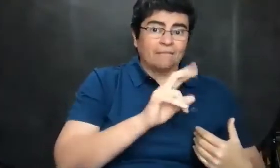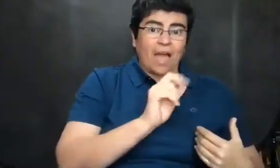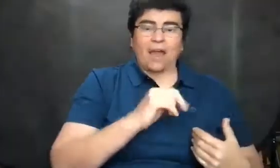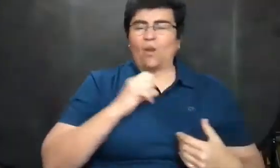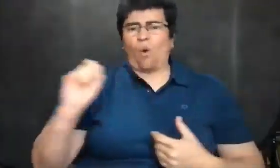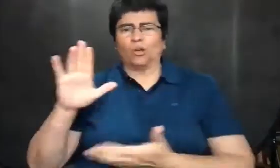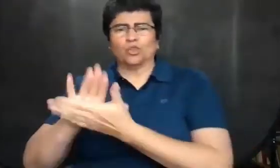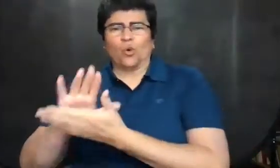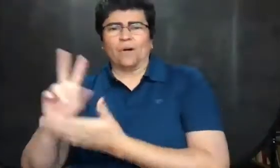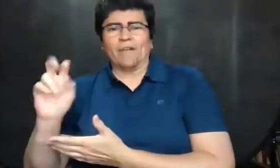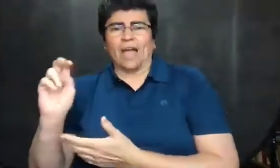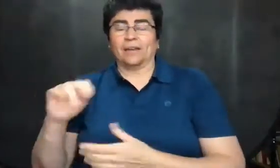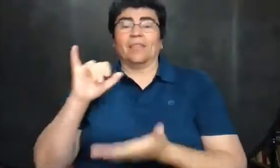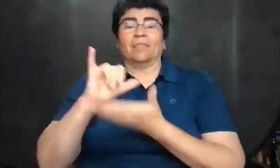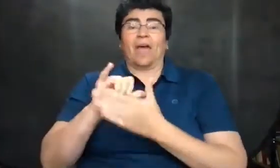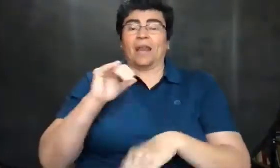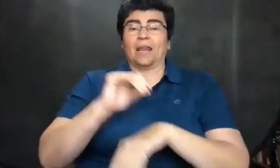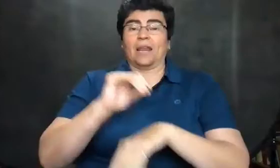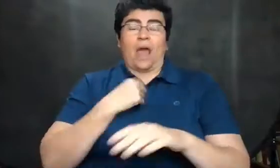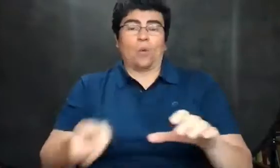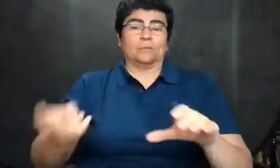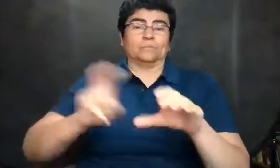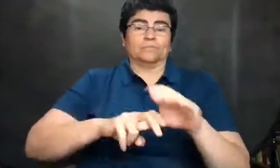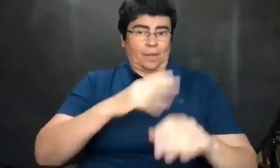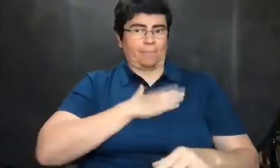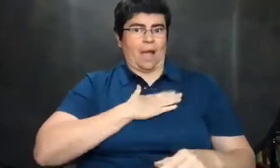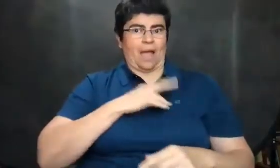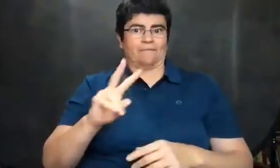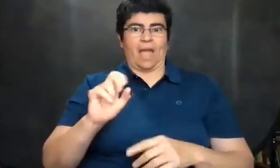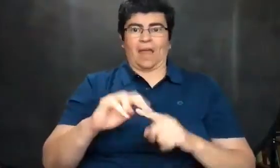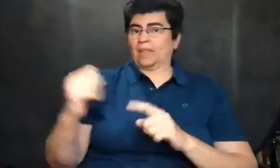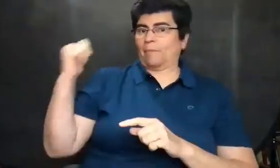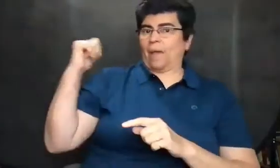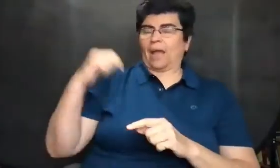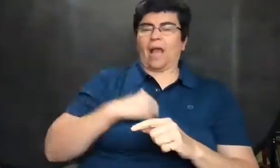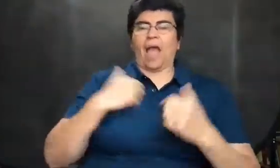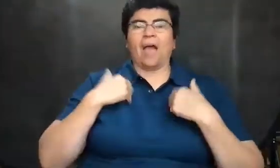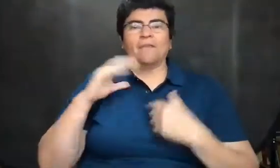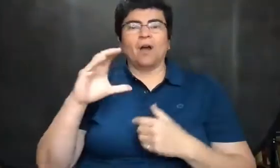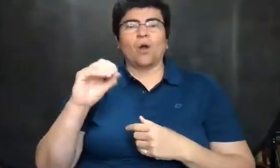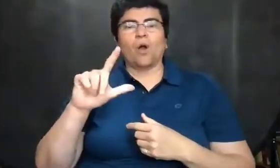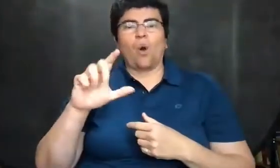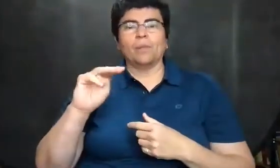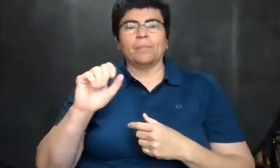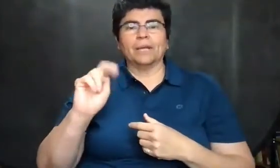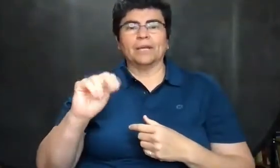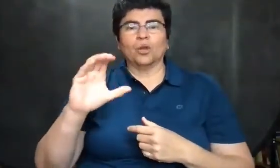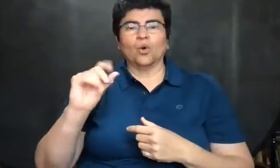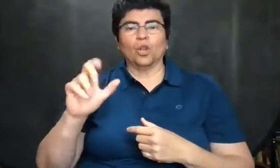night I went out, and I got in the back of that van, and it was my van. And in the back of that van, I had a Coleman cooler full of booze, and I had a little bed